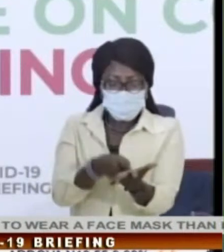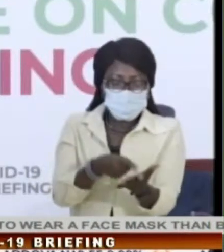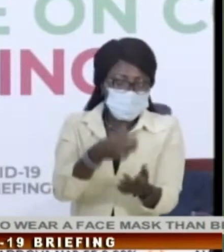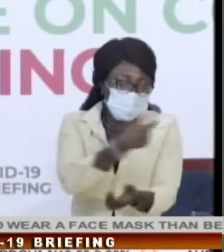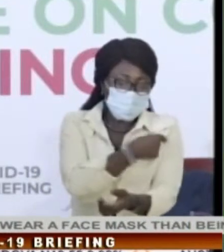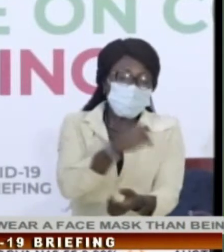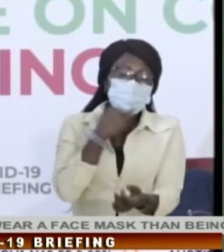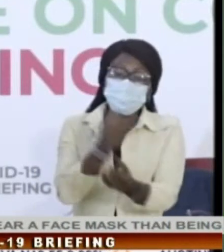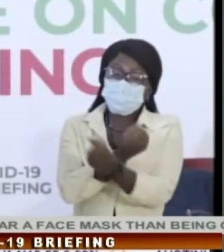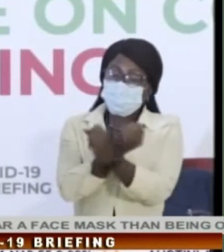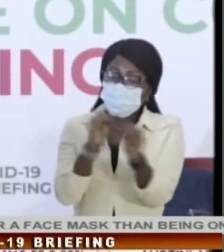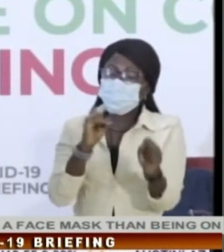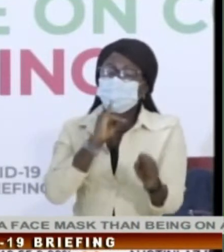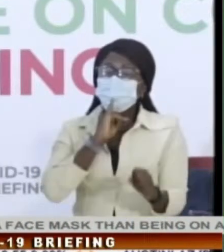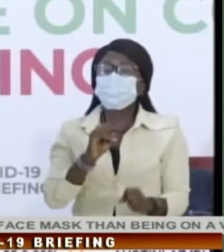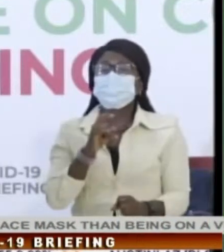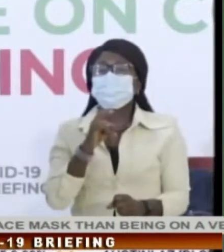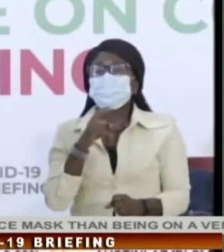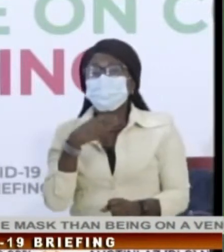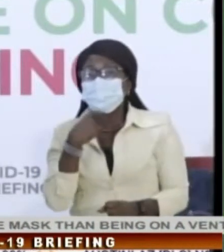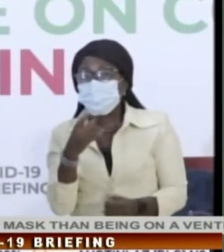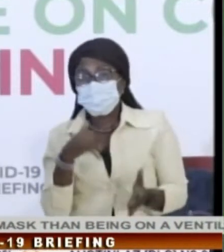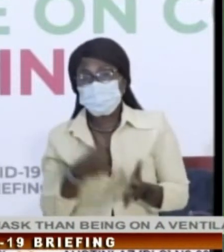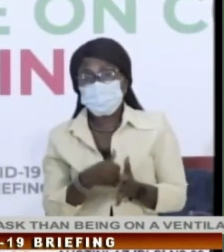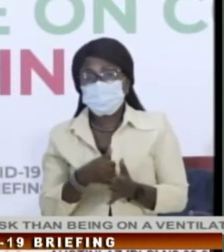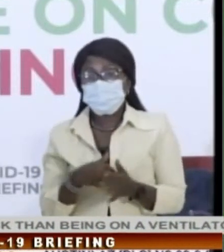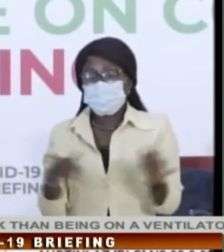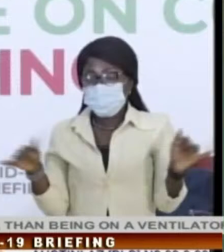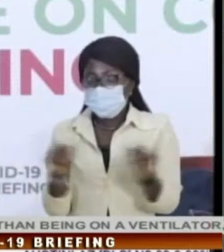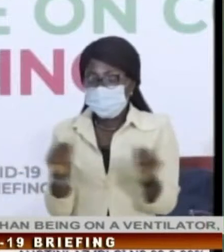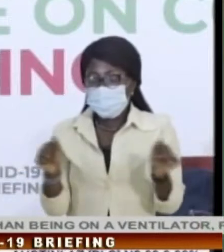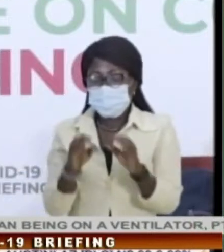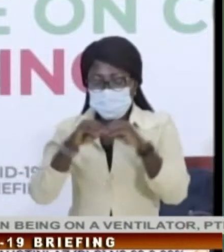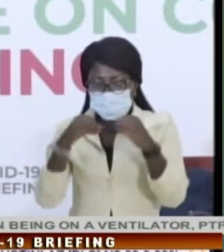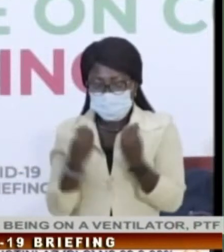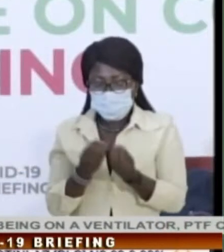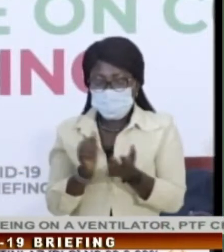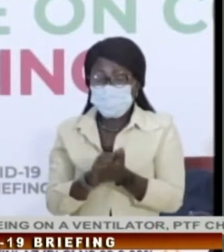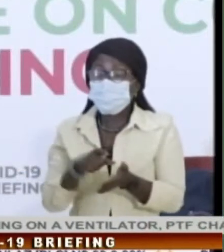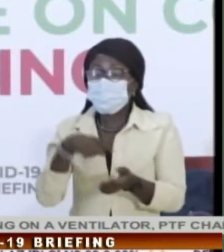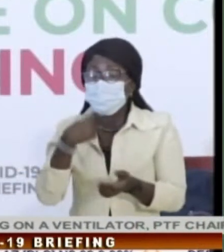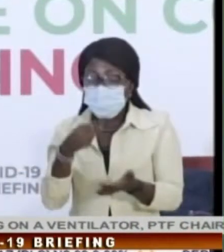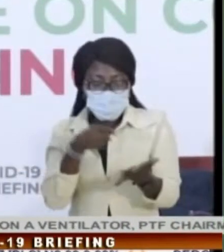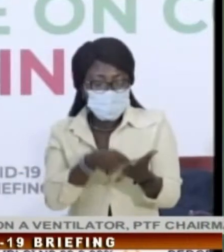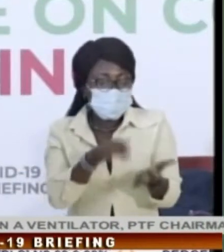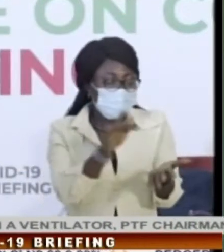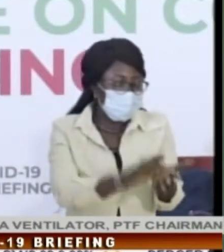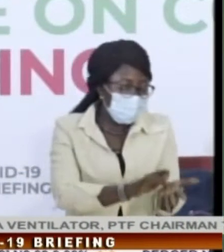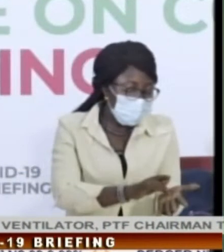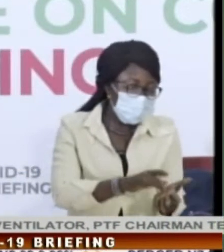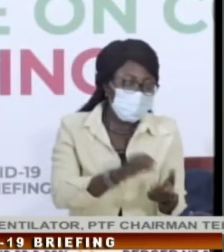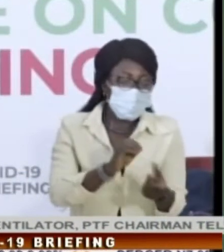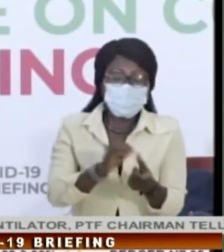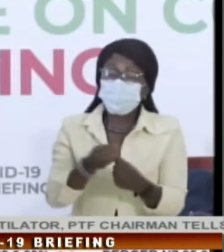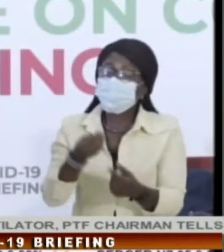same vaccines, this is the same agency that certifies which drugs you take, which foods you